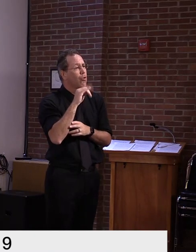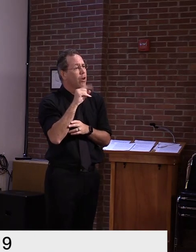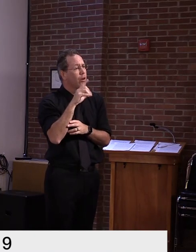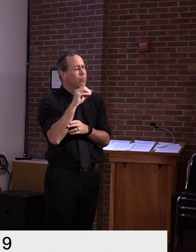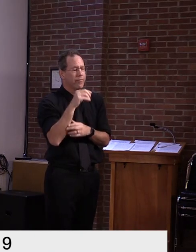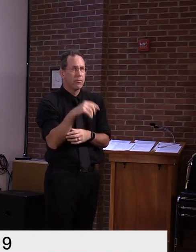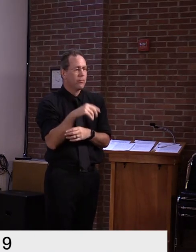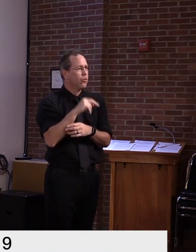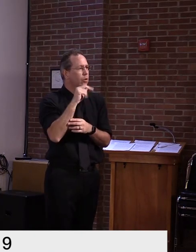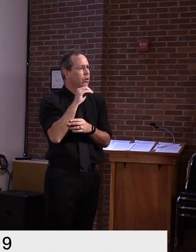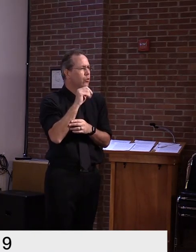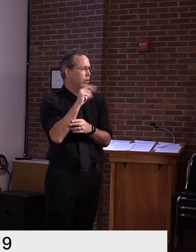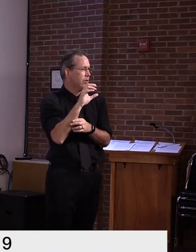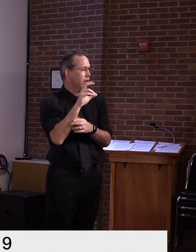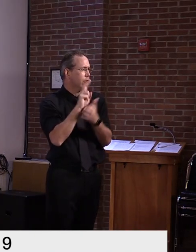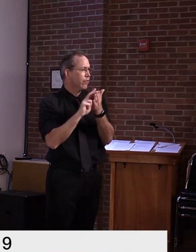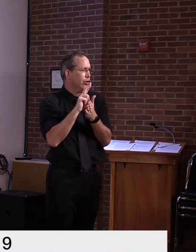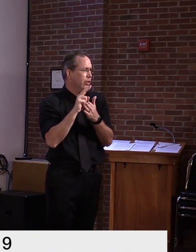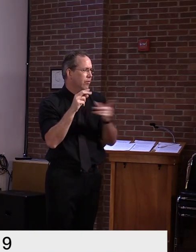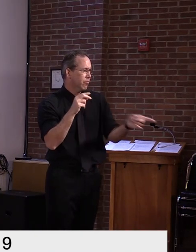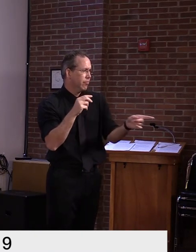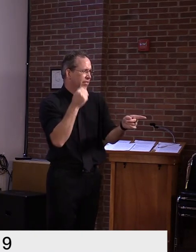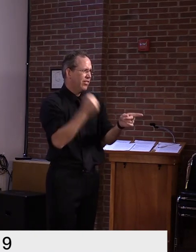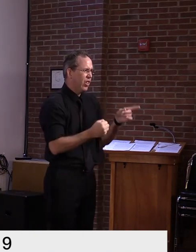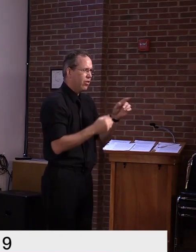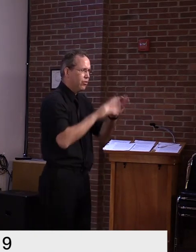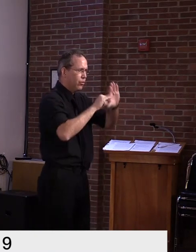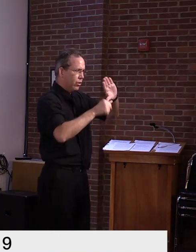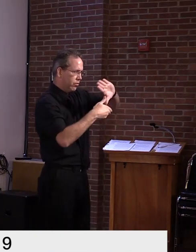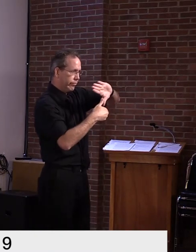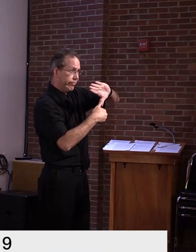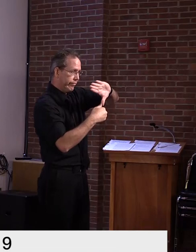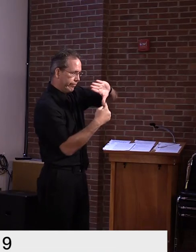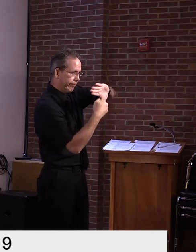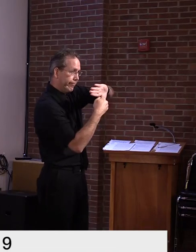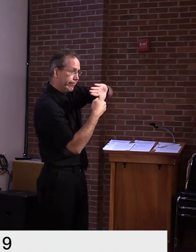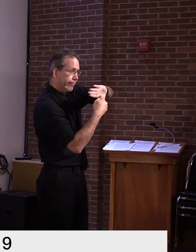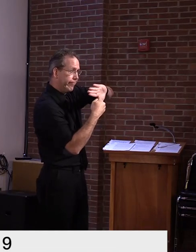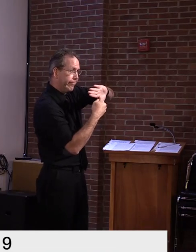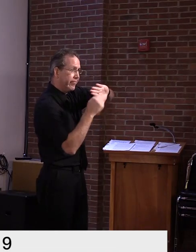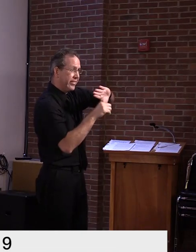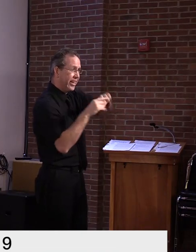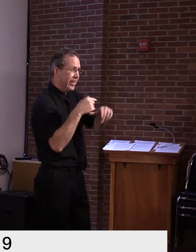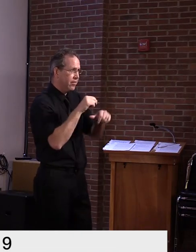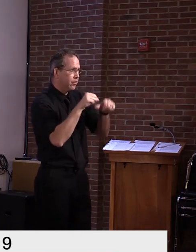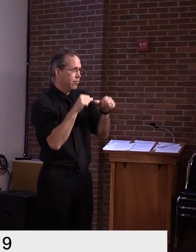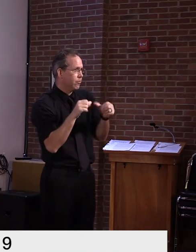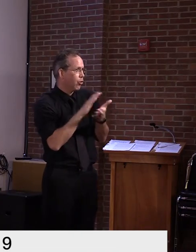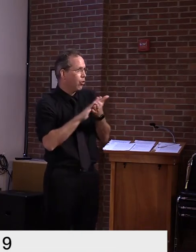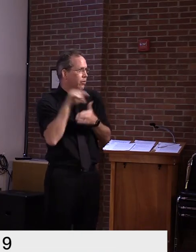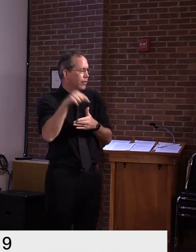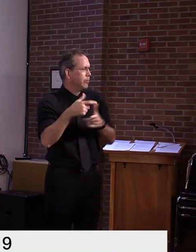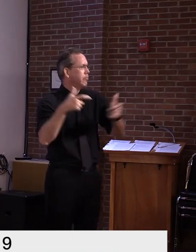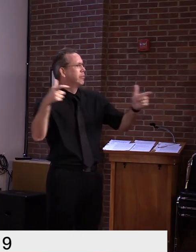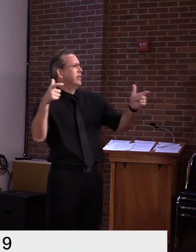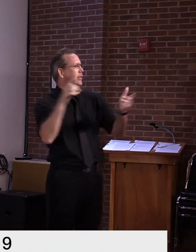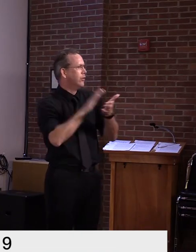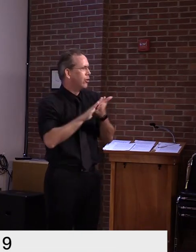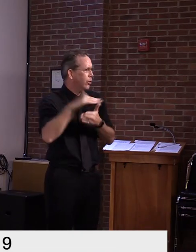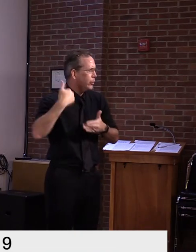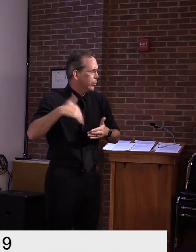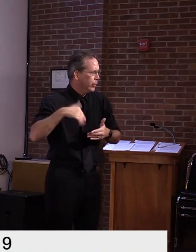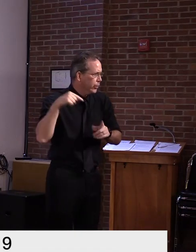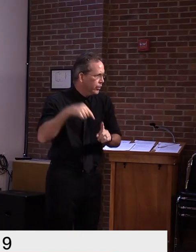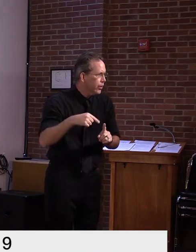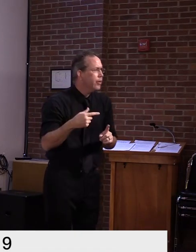already brought all of their students back to campus and have at least tested everyone once, we thought it'd be valuable to give a direct